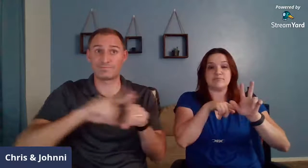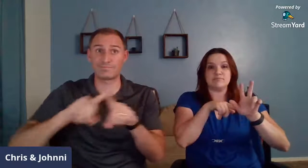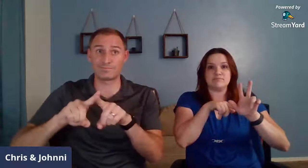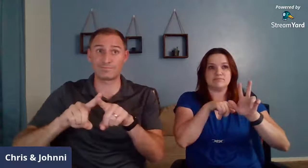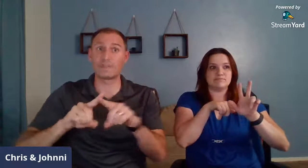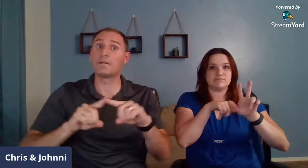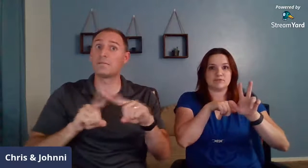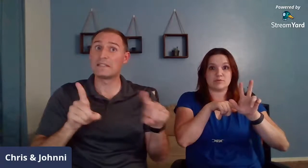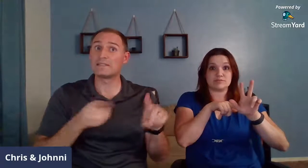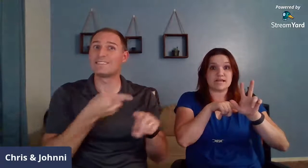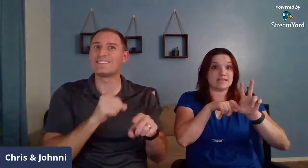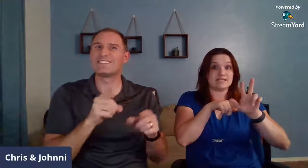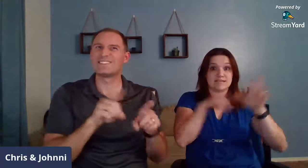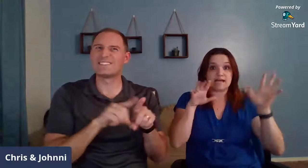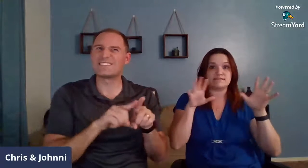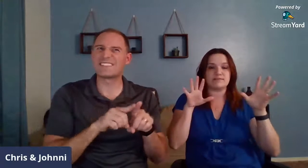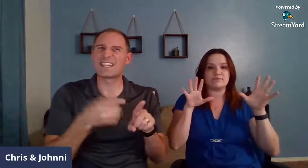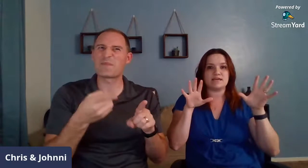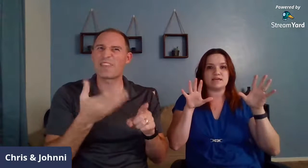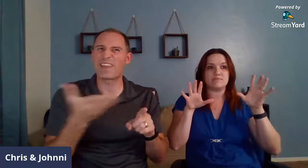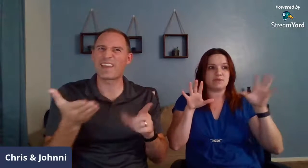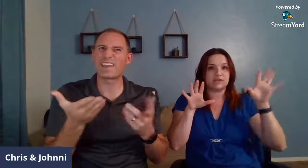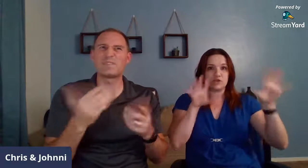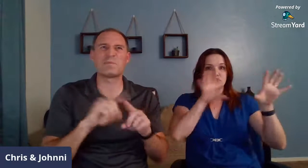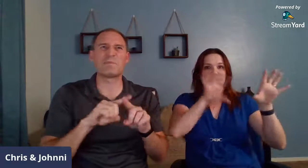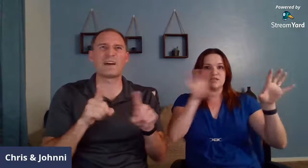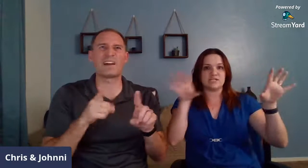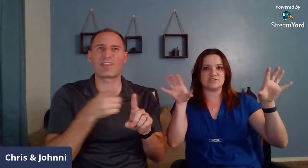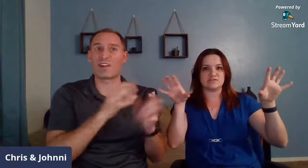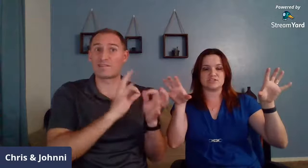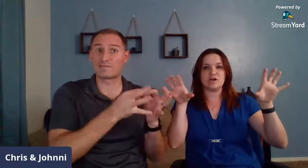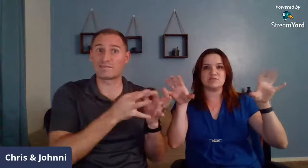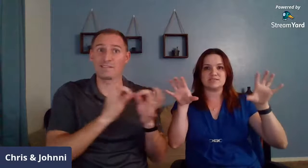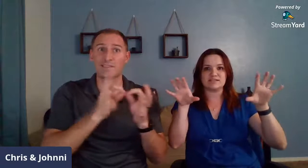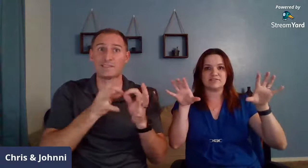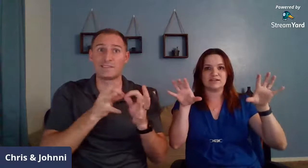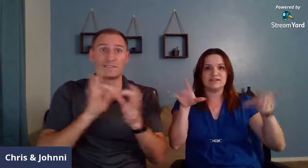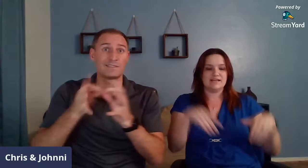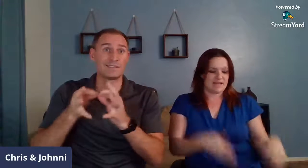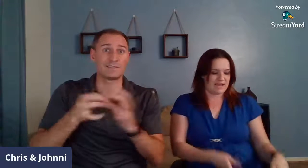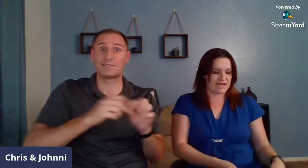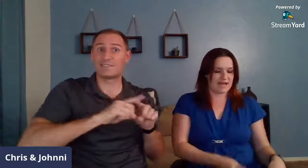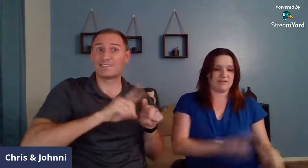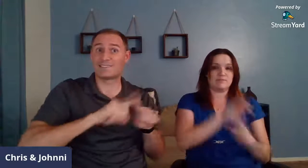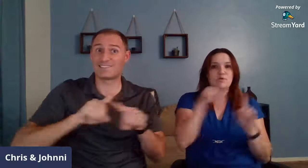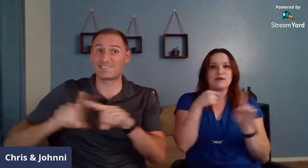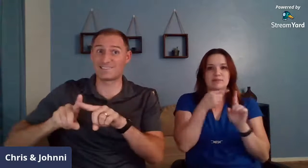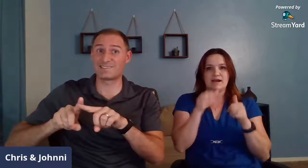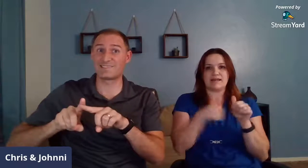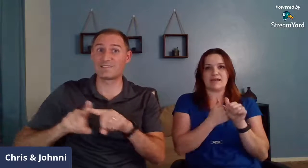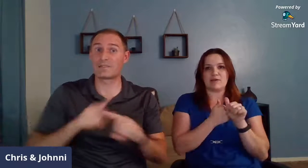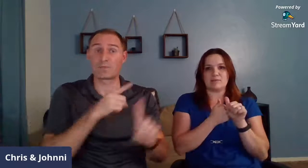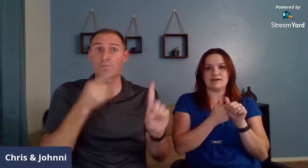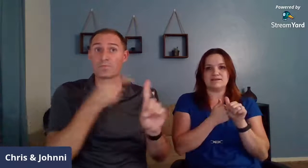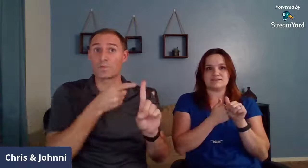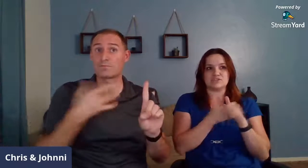same. They were saying the exact same thing, but their interpretation of the song was different. And the point behind that was there's